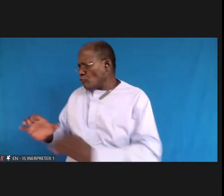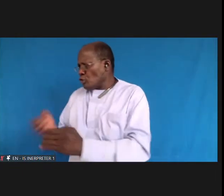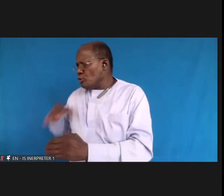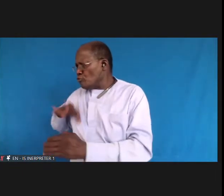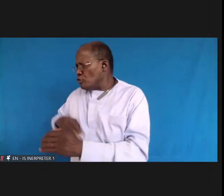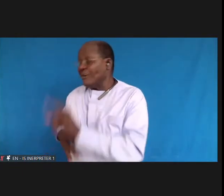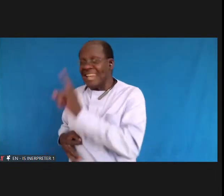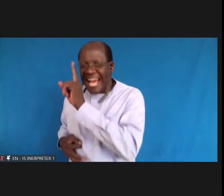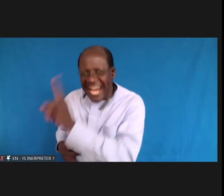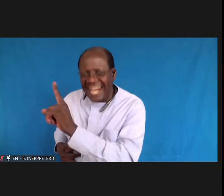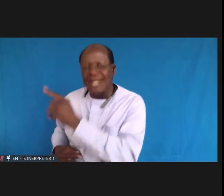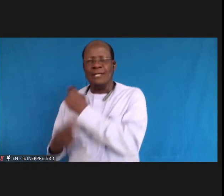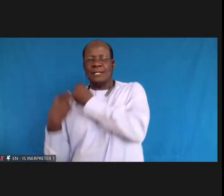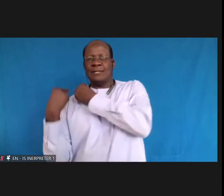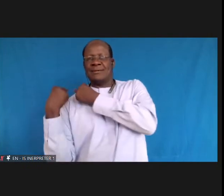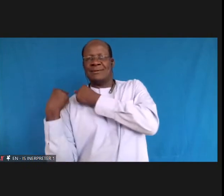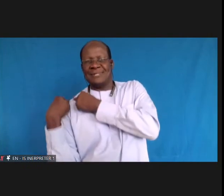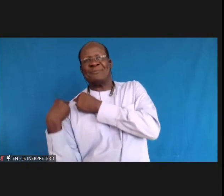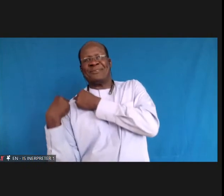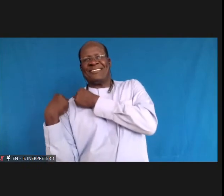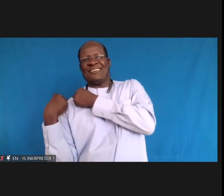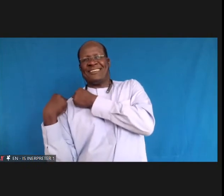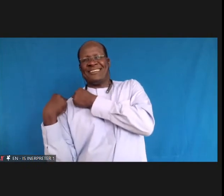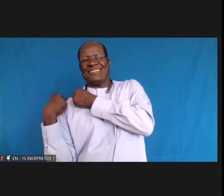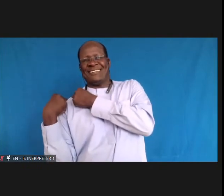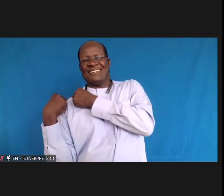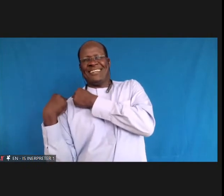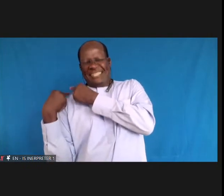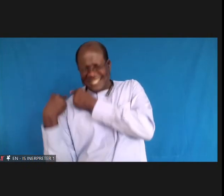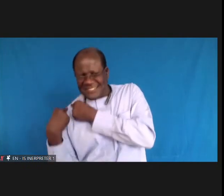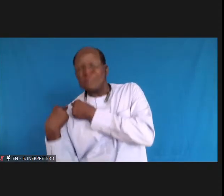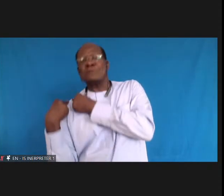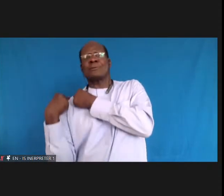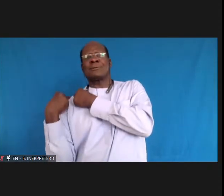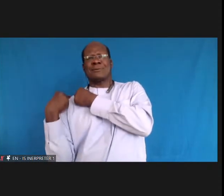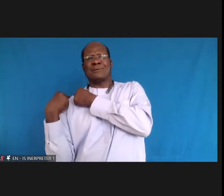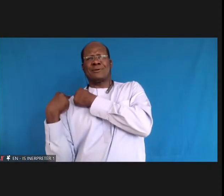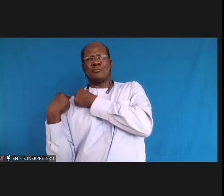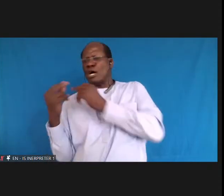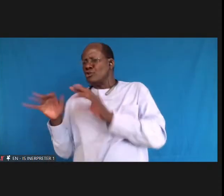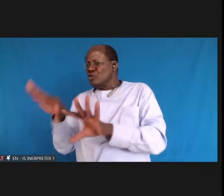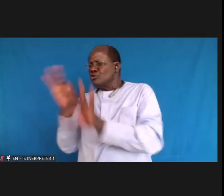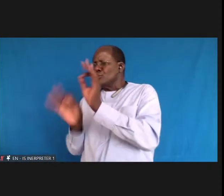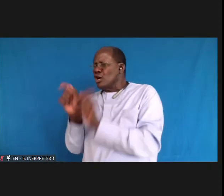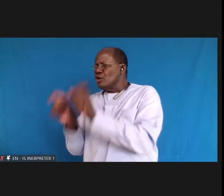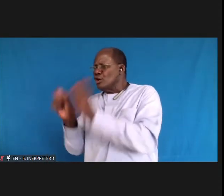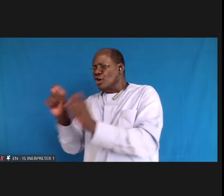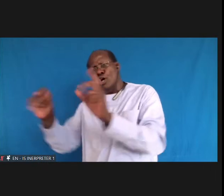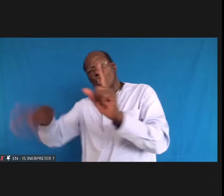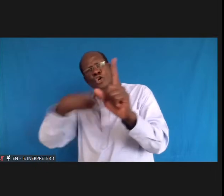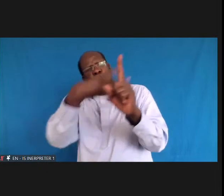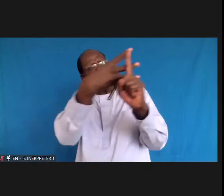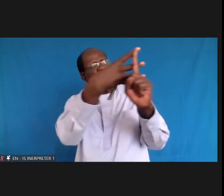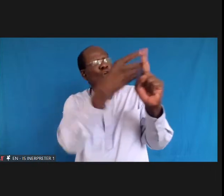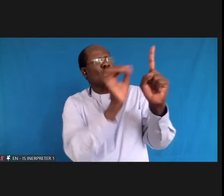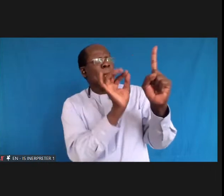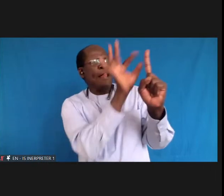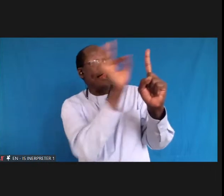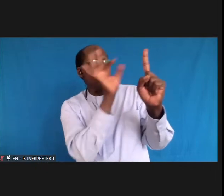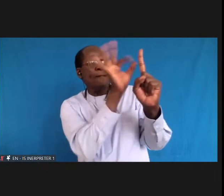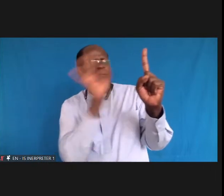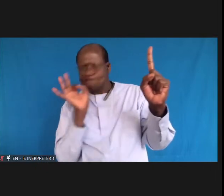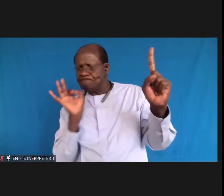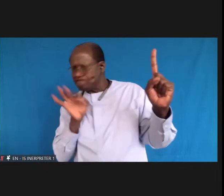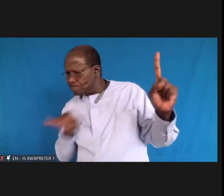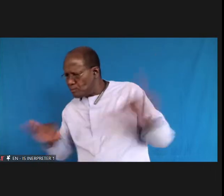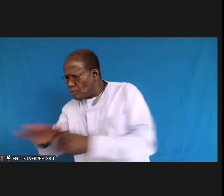a responsibility of picking probably 3 or 4 of the sustainable development goals and actualizing it. Yes,